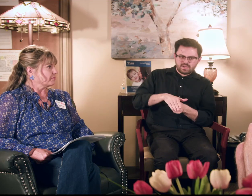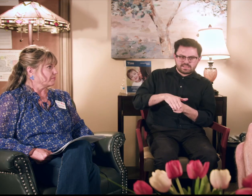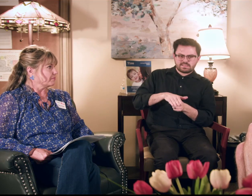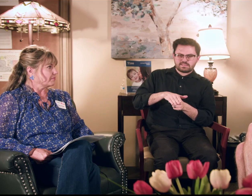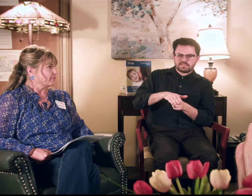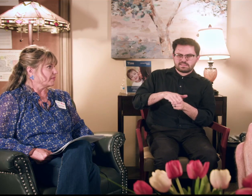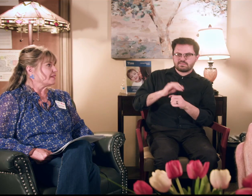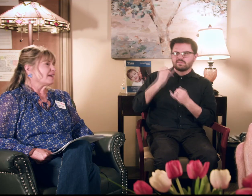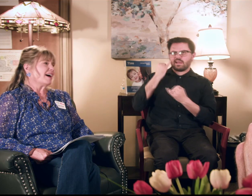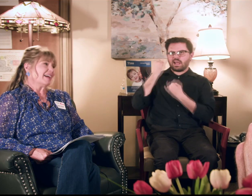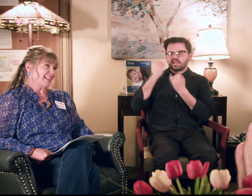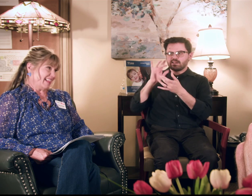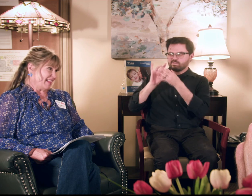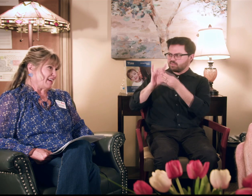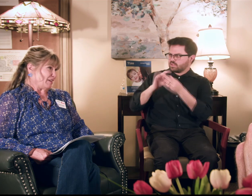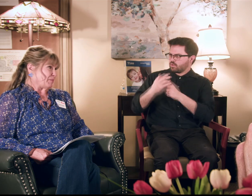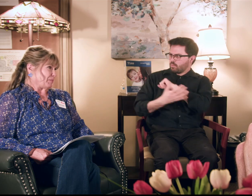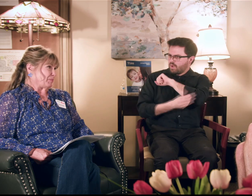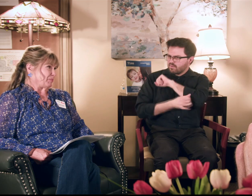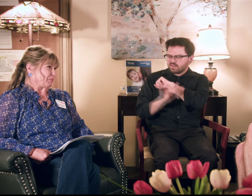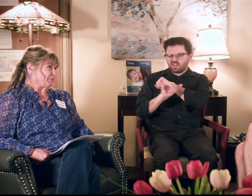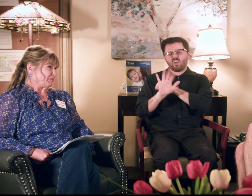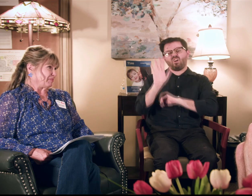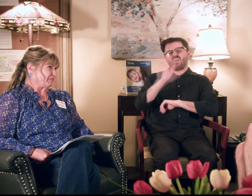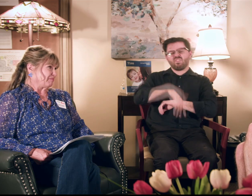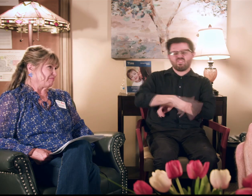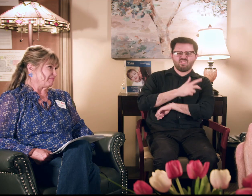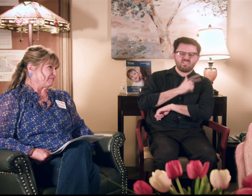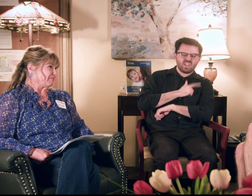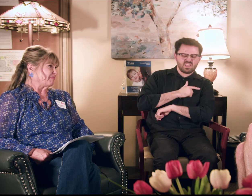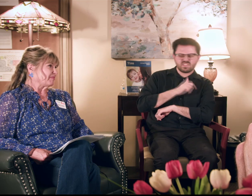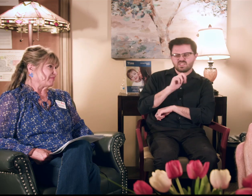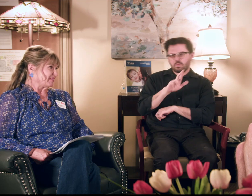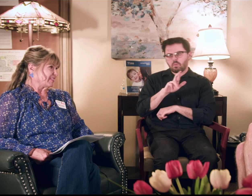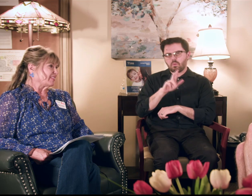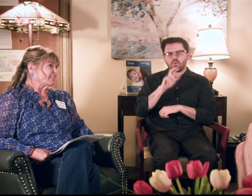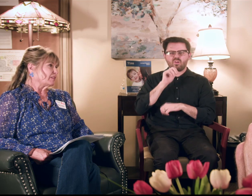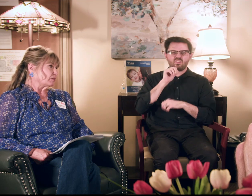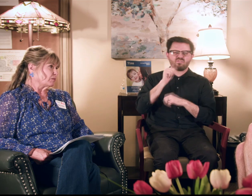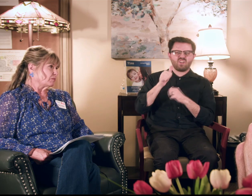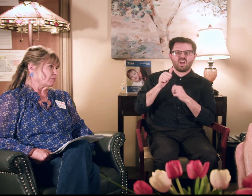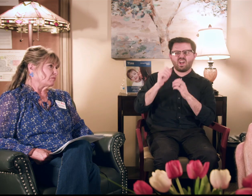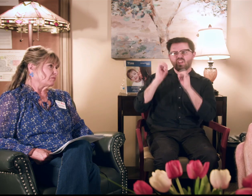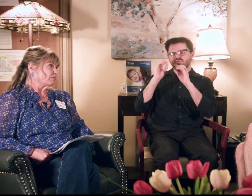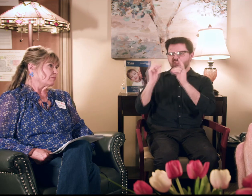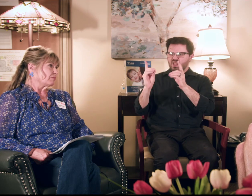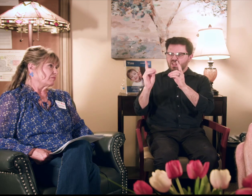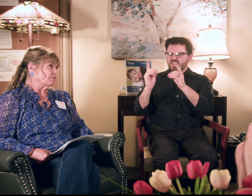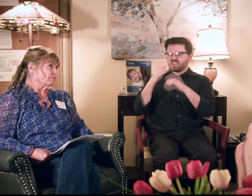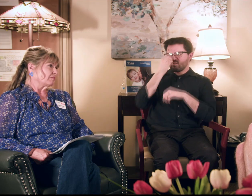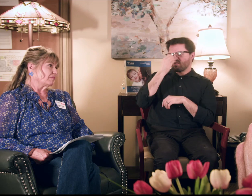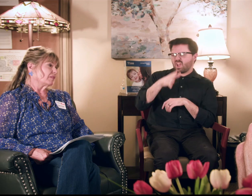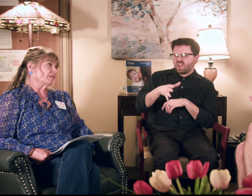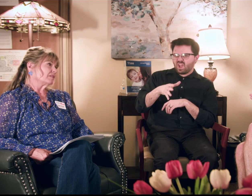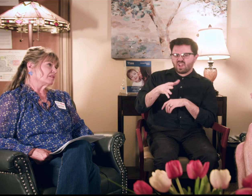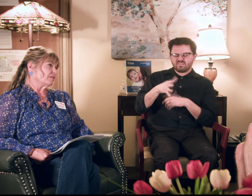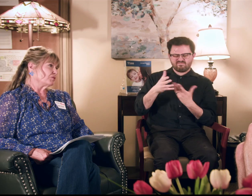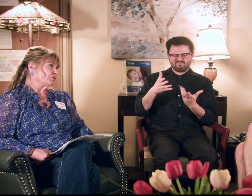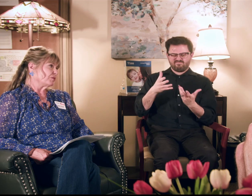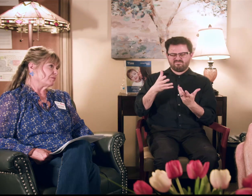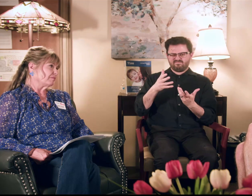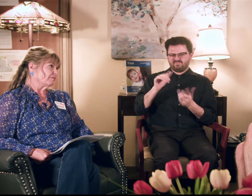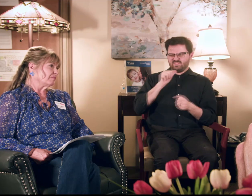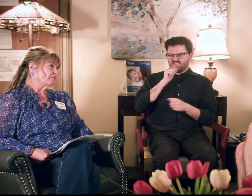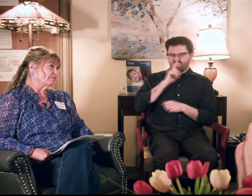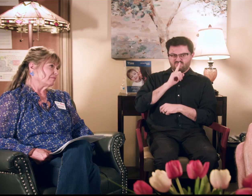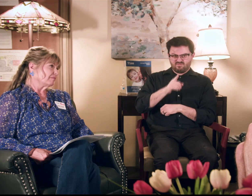are impoverished are lazy, or they are uneducated, or they just don't care, and those things are just not true.